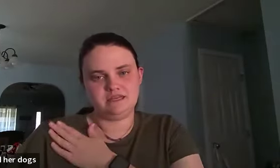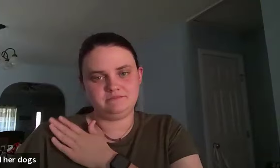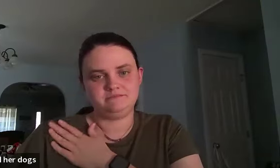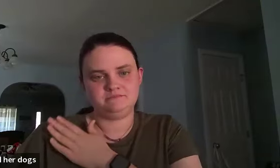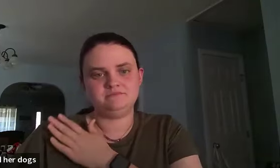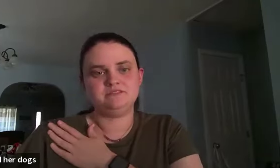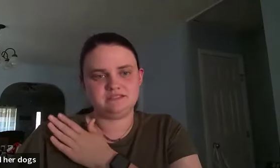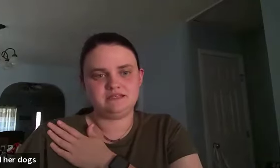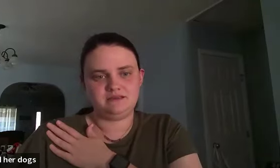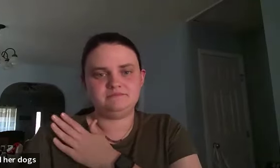Sunday. Sunday.